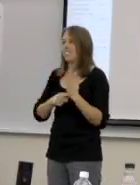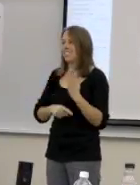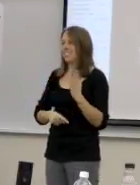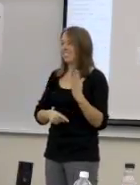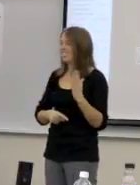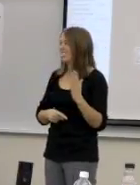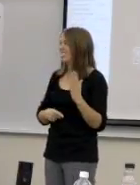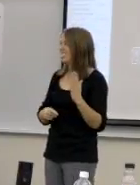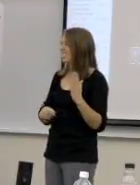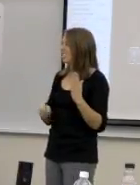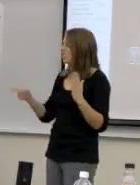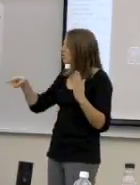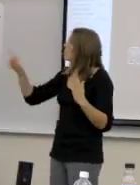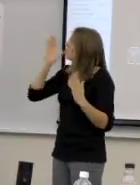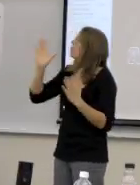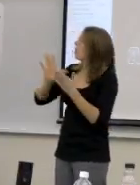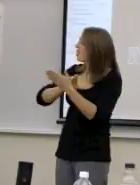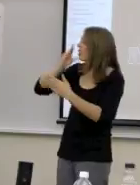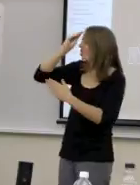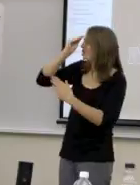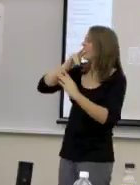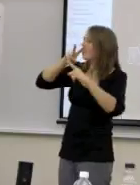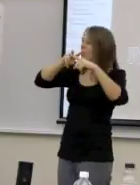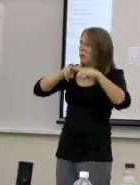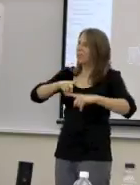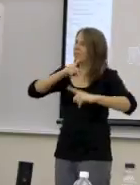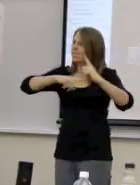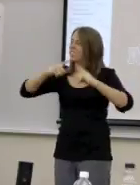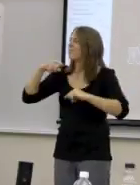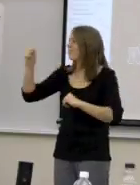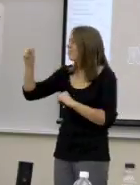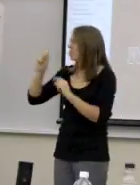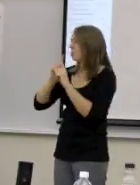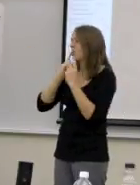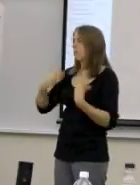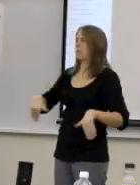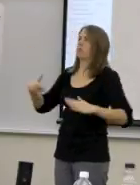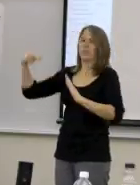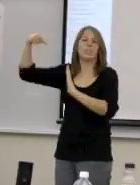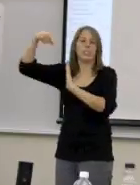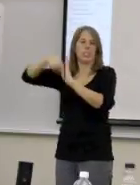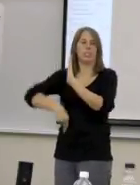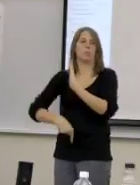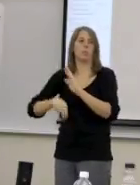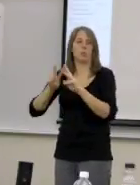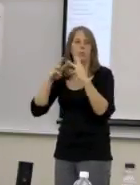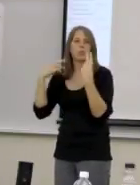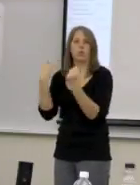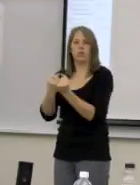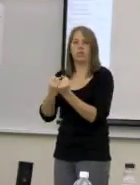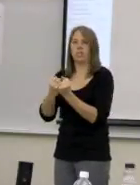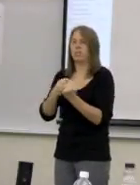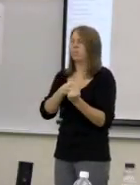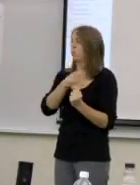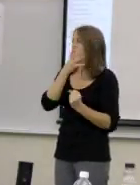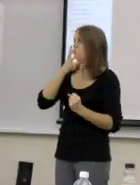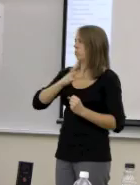I mean, you're going to learn those signs, but it is so in-depth. She is a master at what she does, and I'm telling you, if